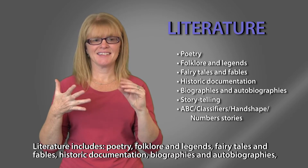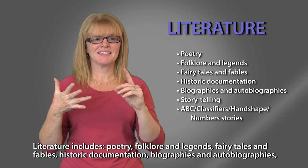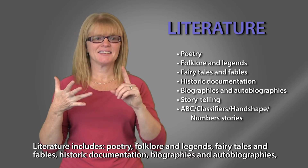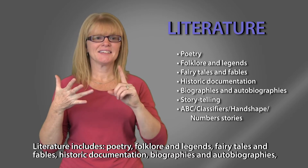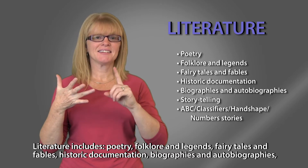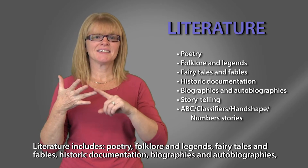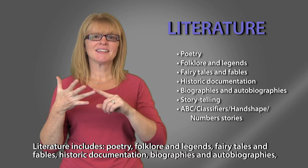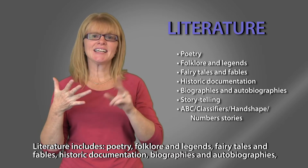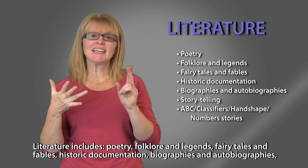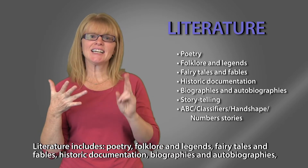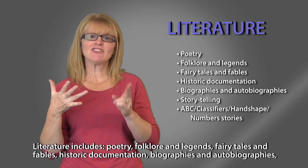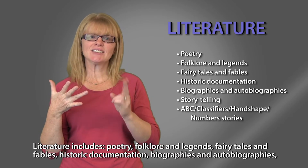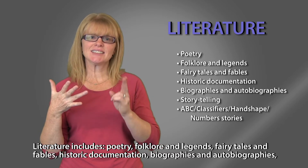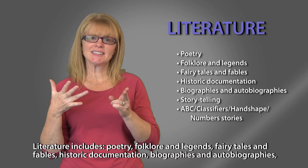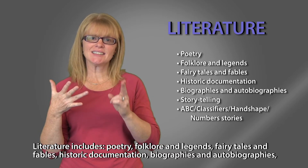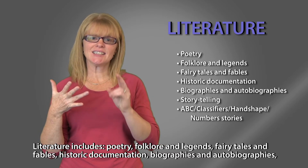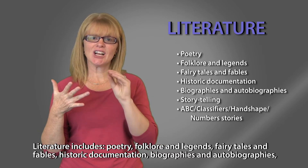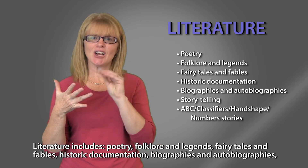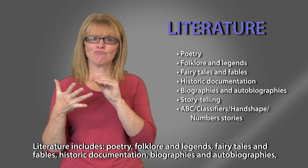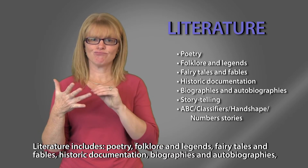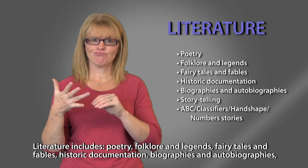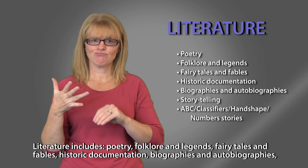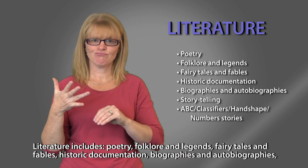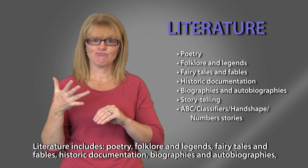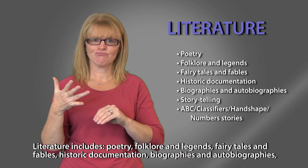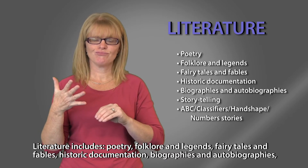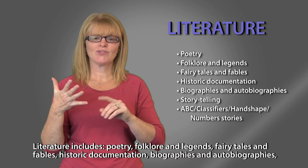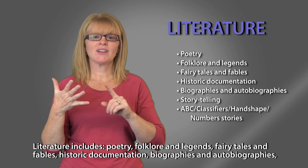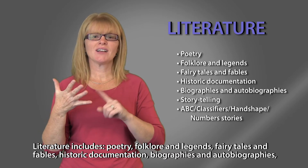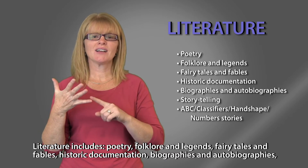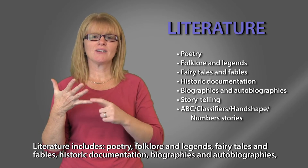and fables, historic documentation,